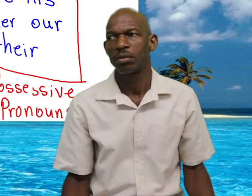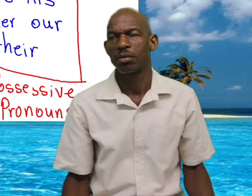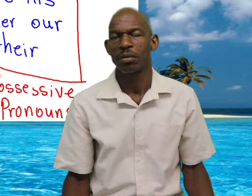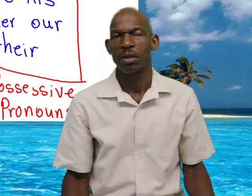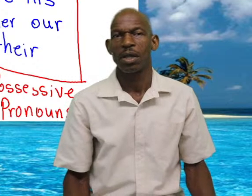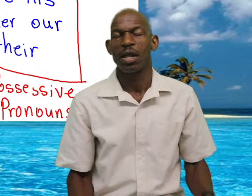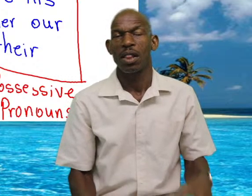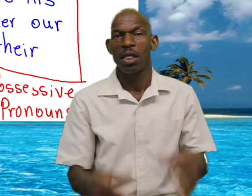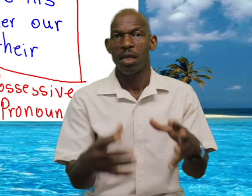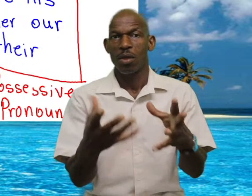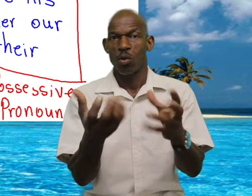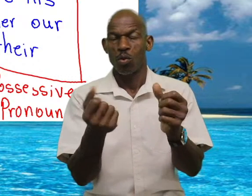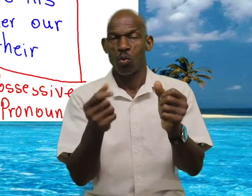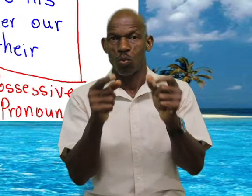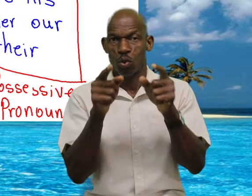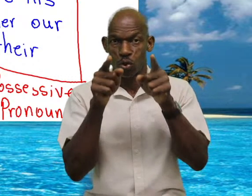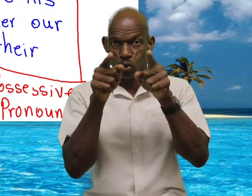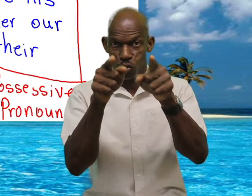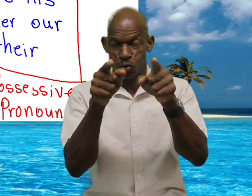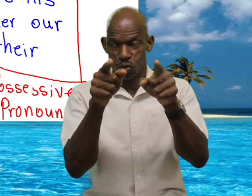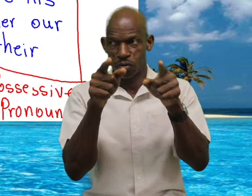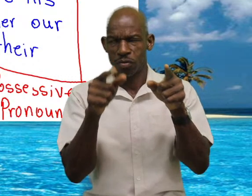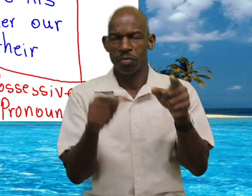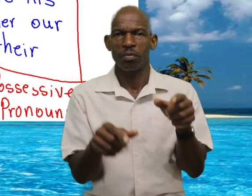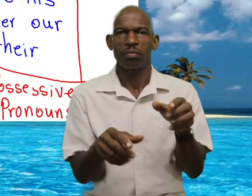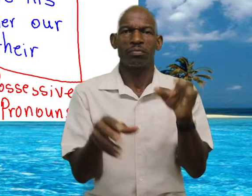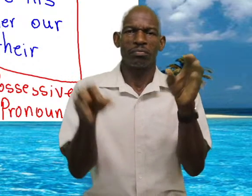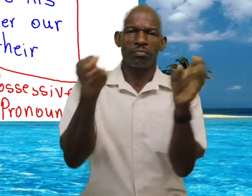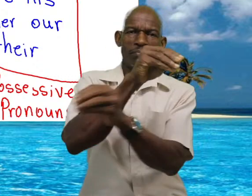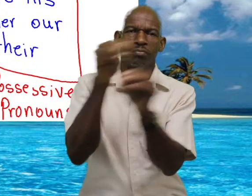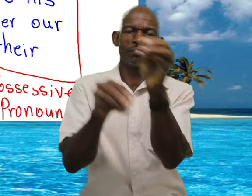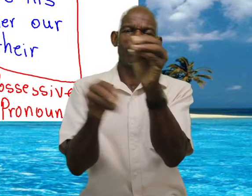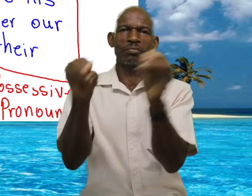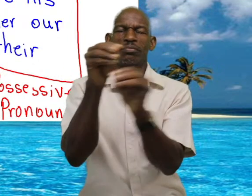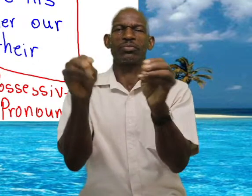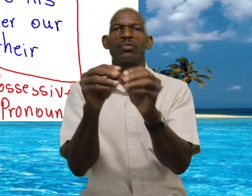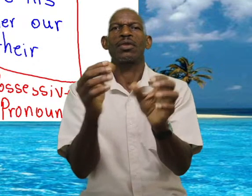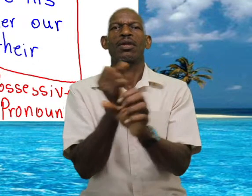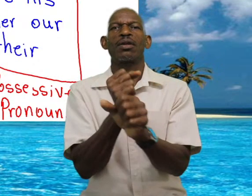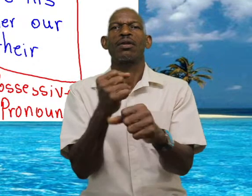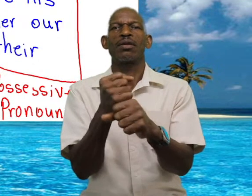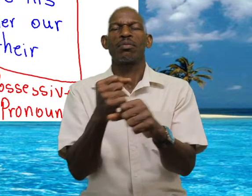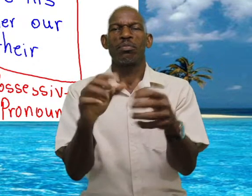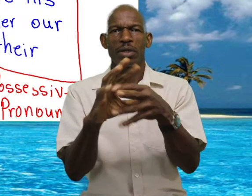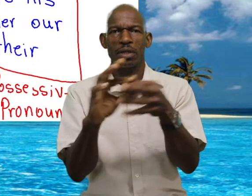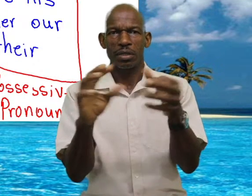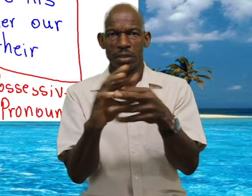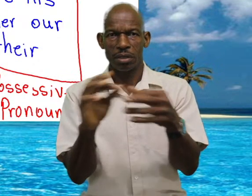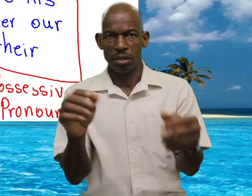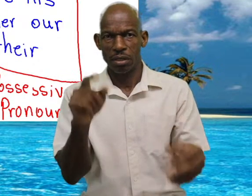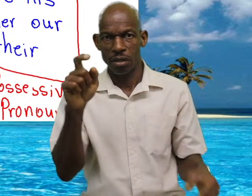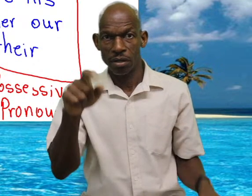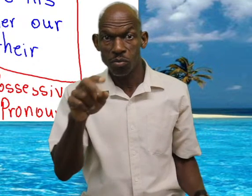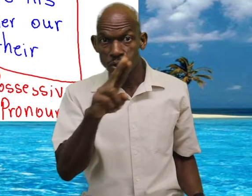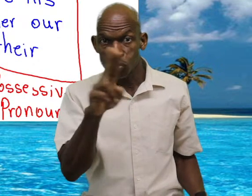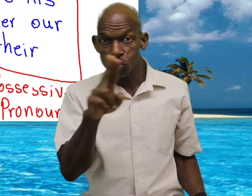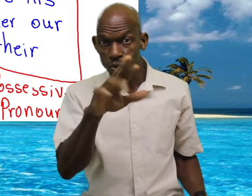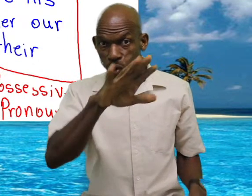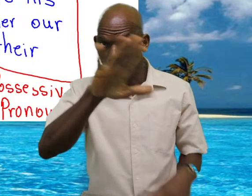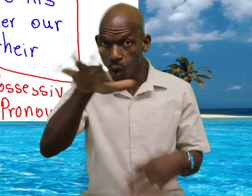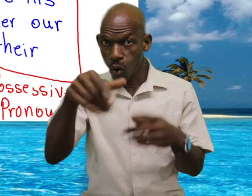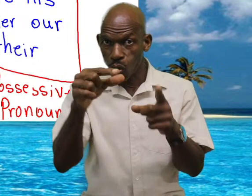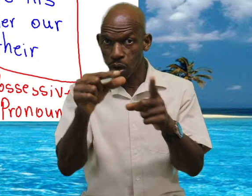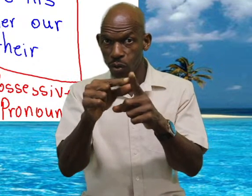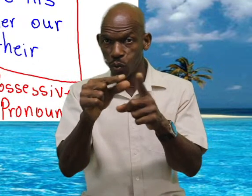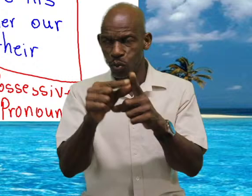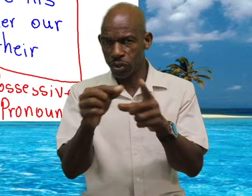Right? Can you put that, make a sentence out of all these words for me? And you must be able to make sentences or